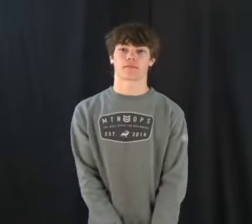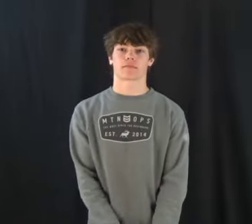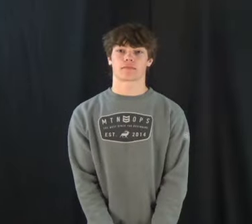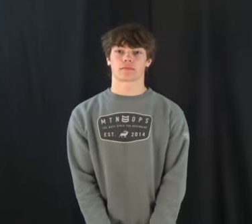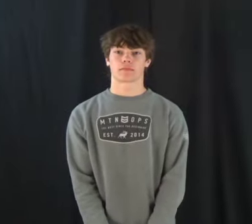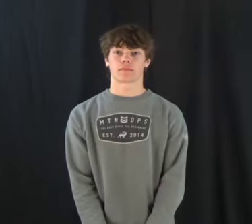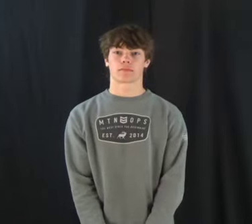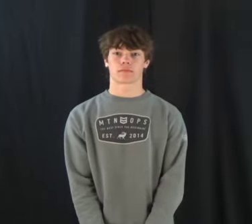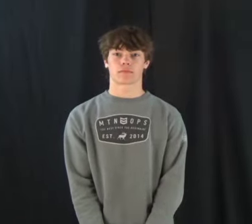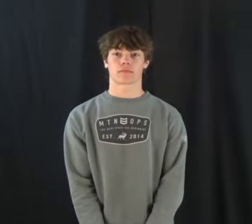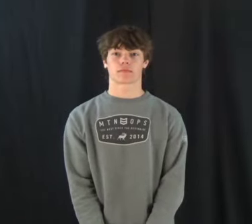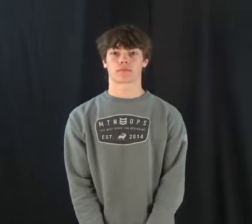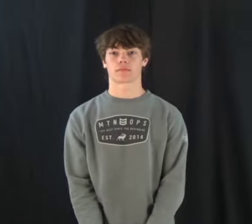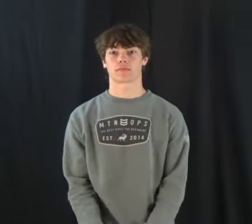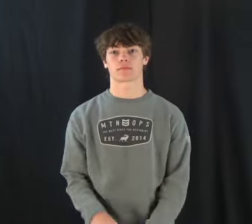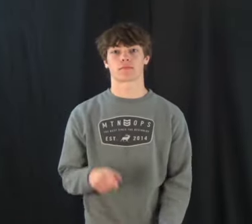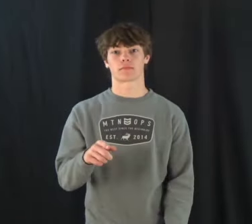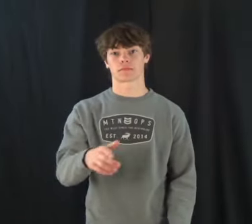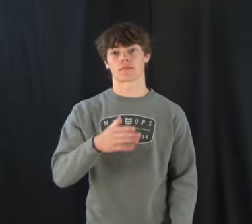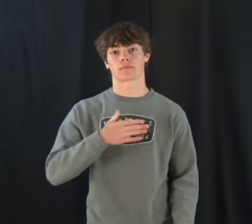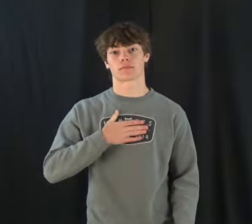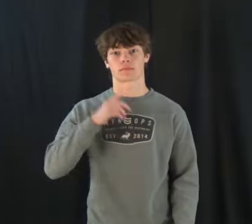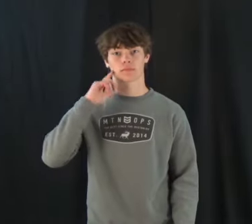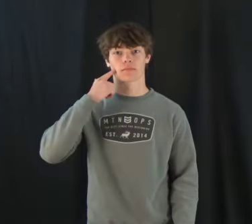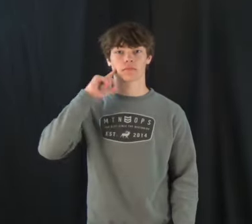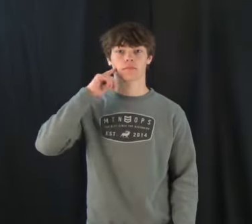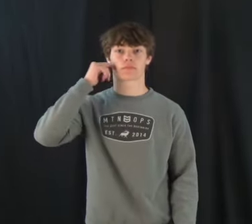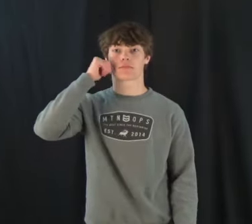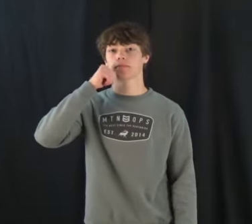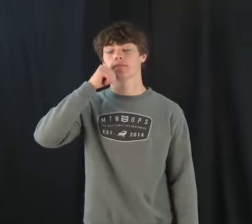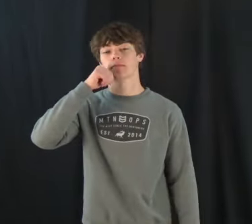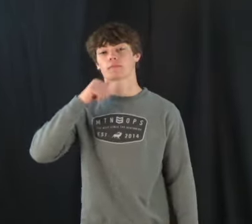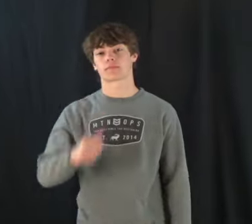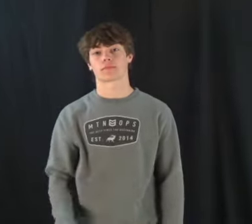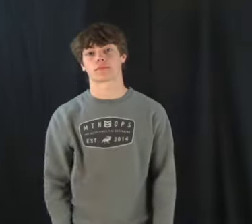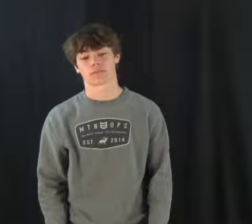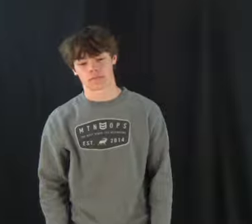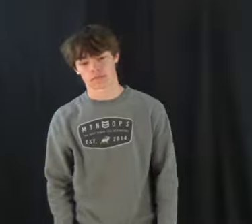get so sweet I'm so sweet I'm you like sweet